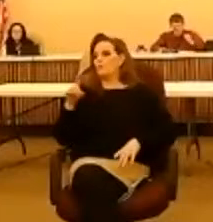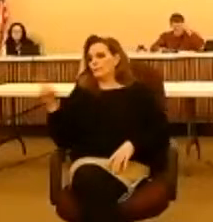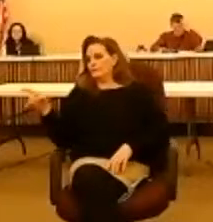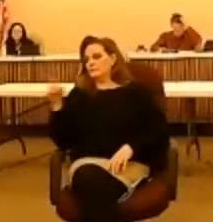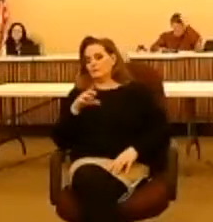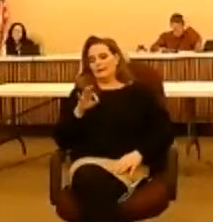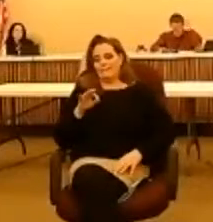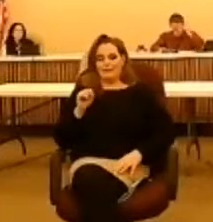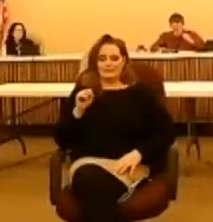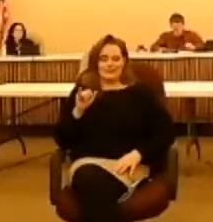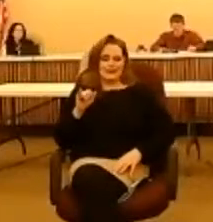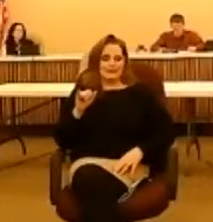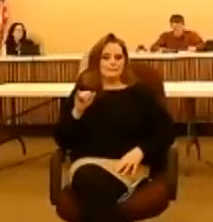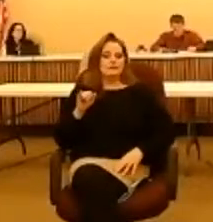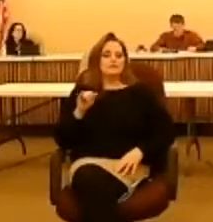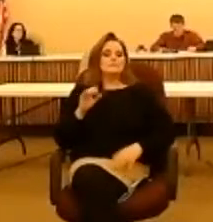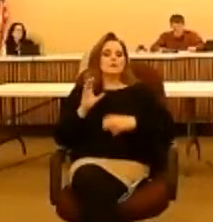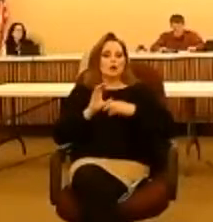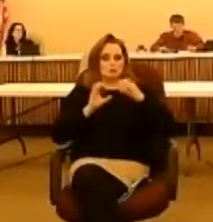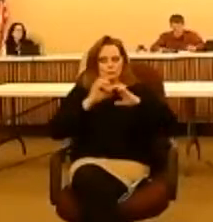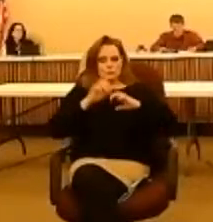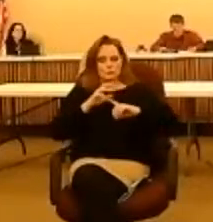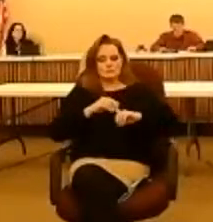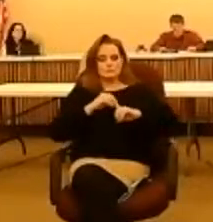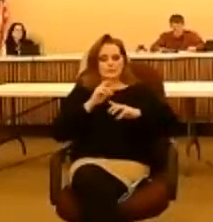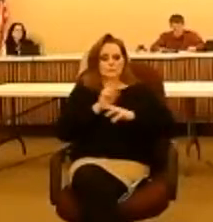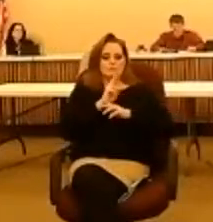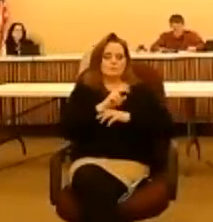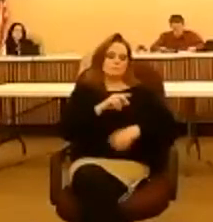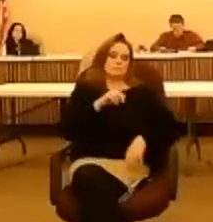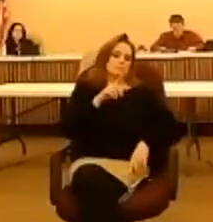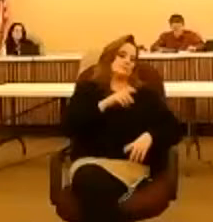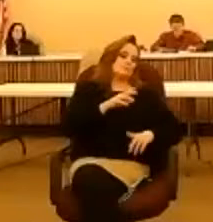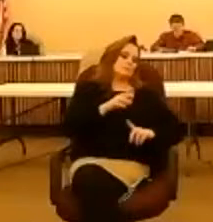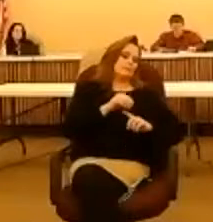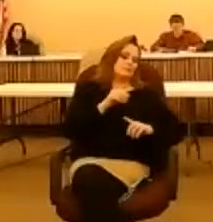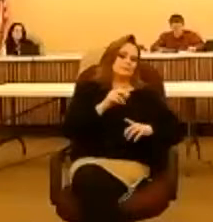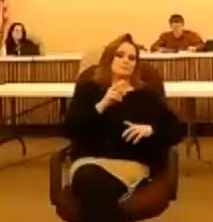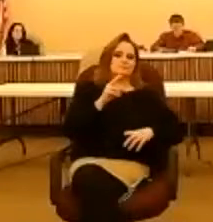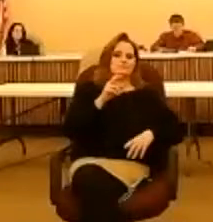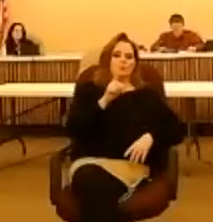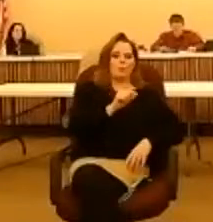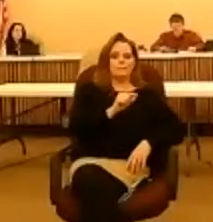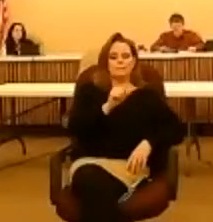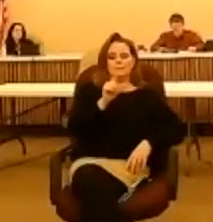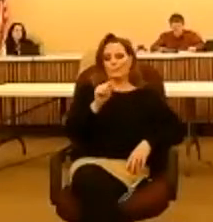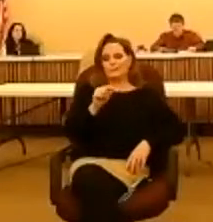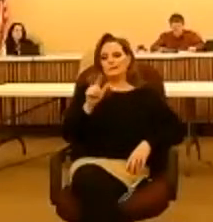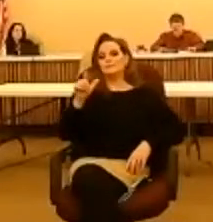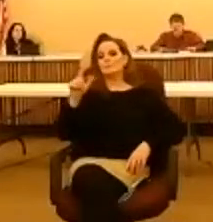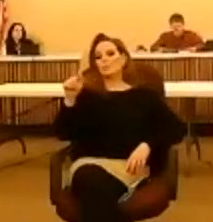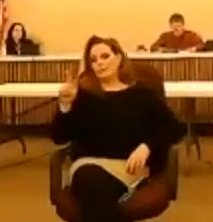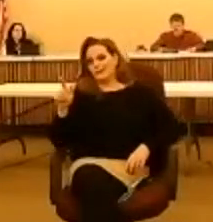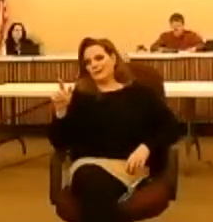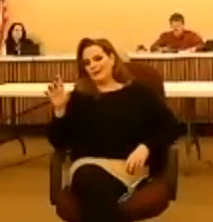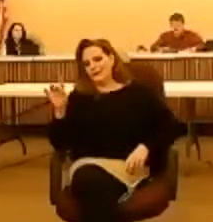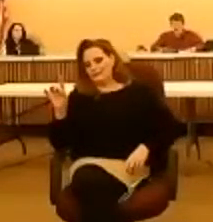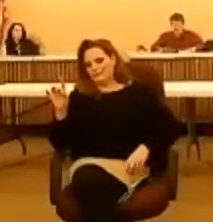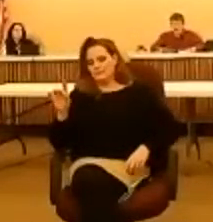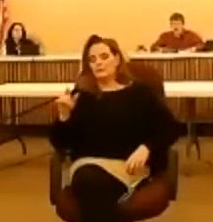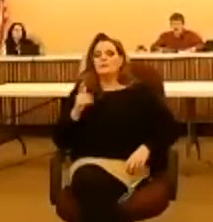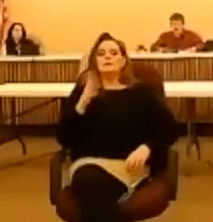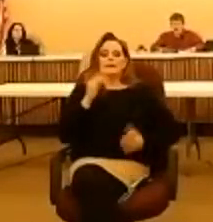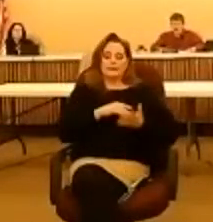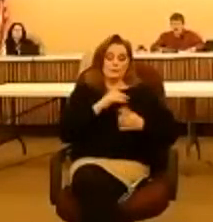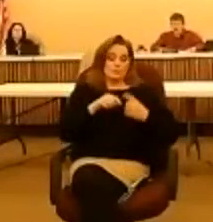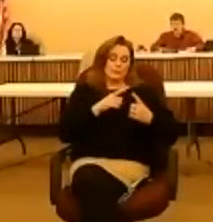FSI Construction, special use permit application number 2020-28. And again, once we have